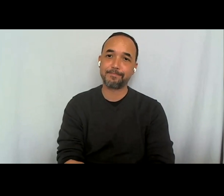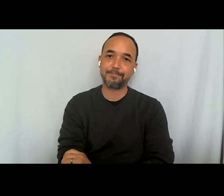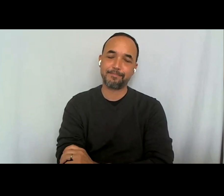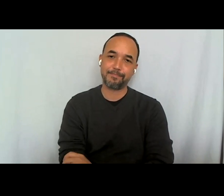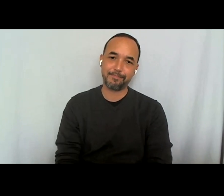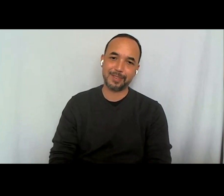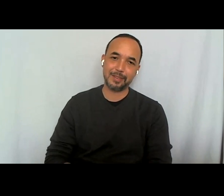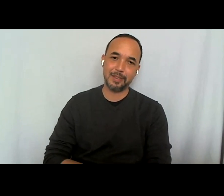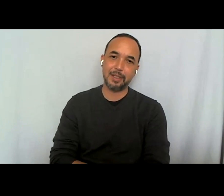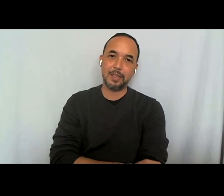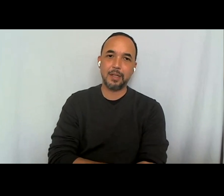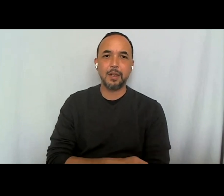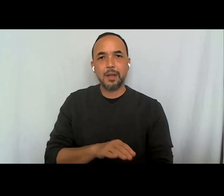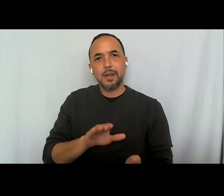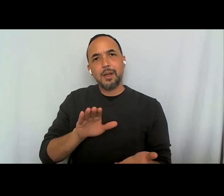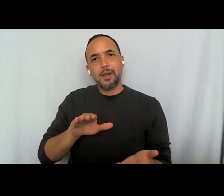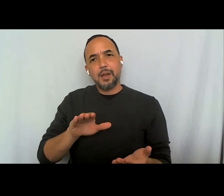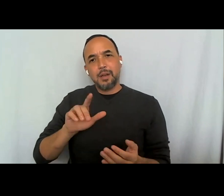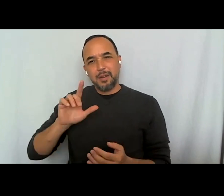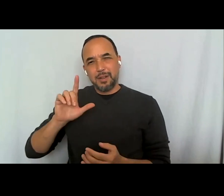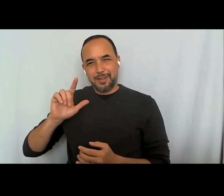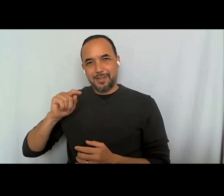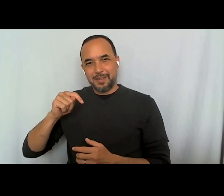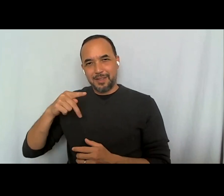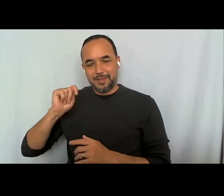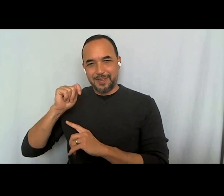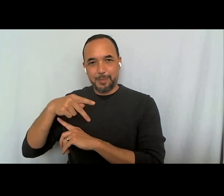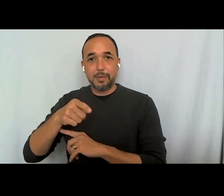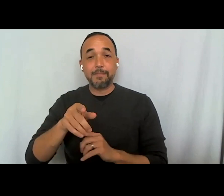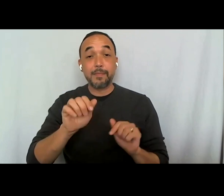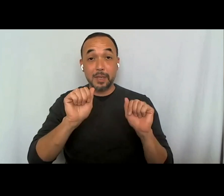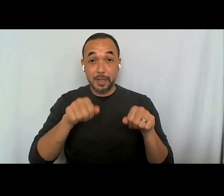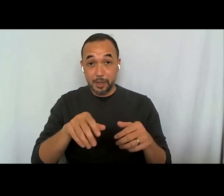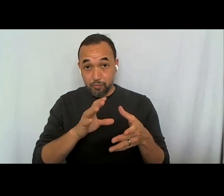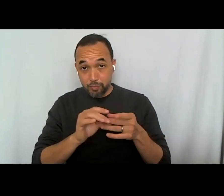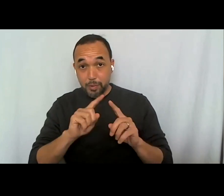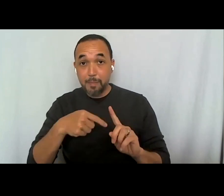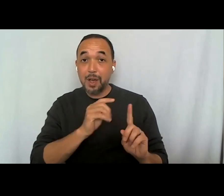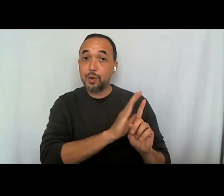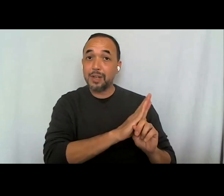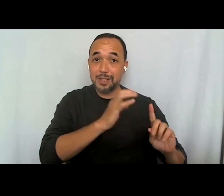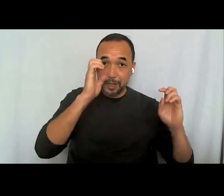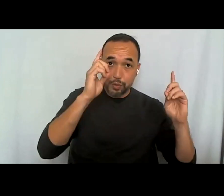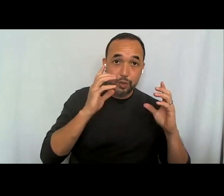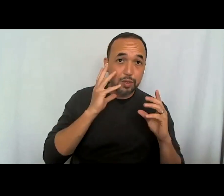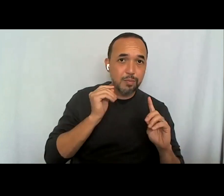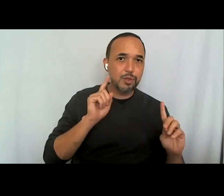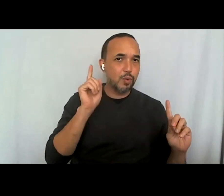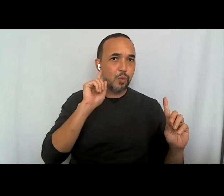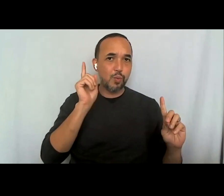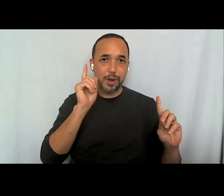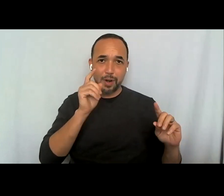So Celine, can you say a little bit about his education, like where he's been going to school and where he's at